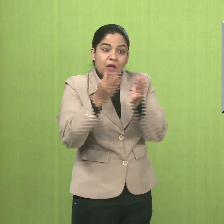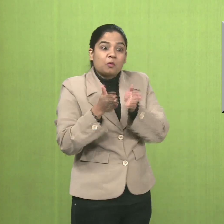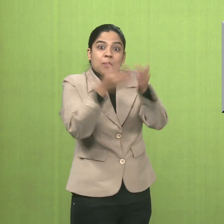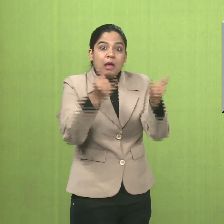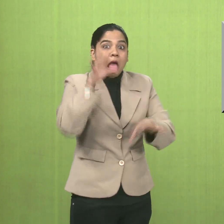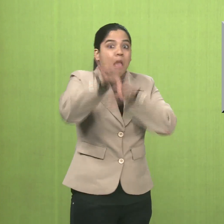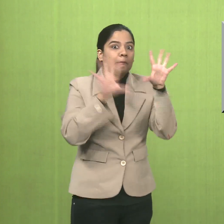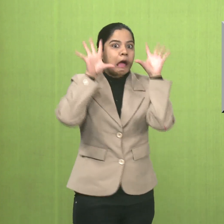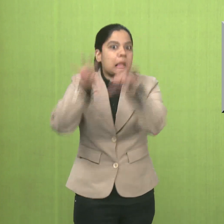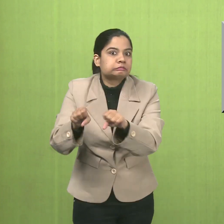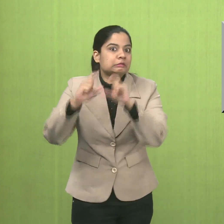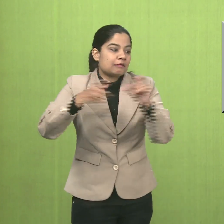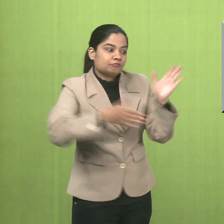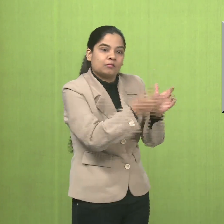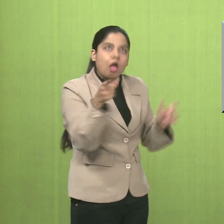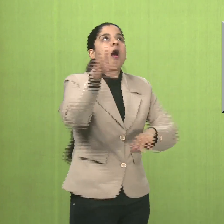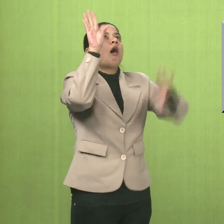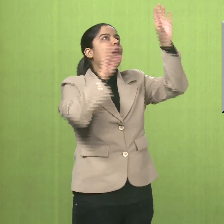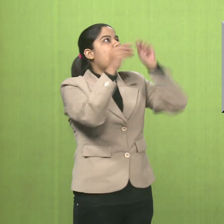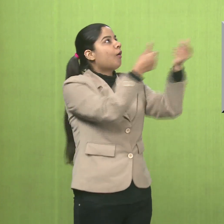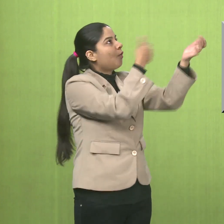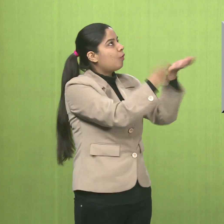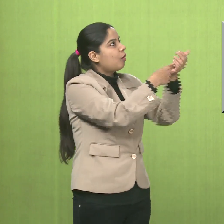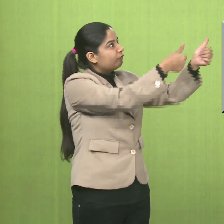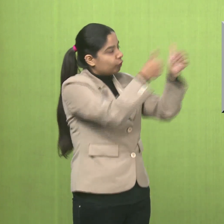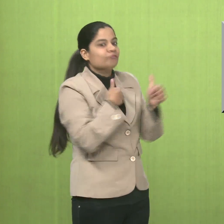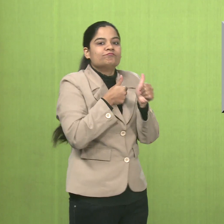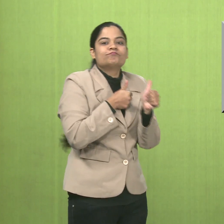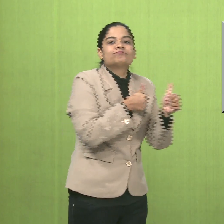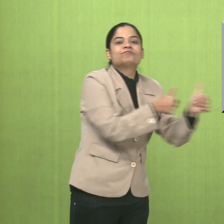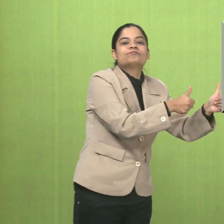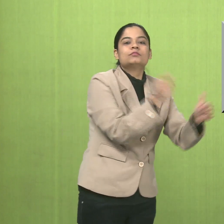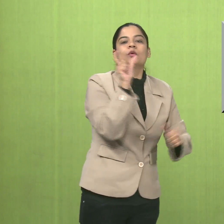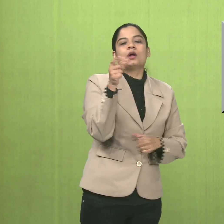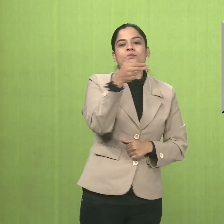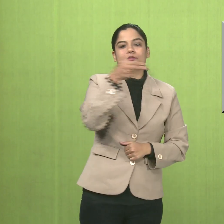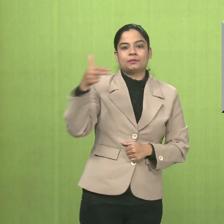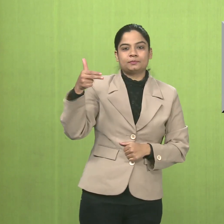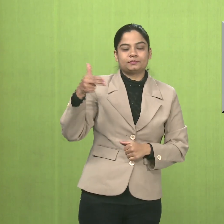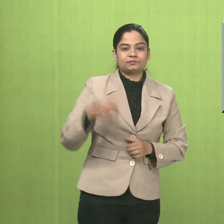or piece of advice that is given. For example, this guide is giving guidelines for the safari.